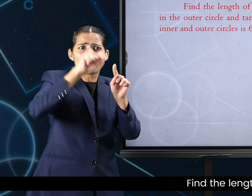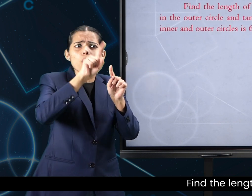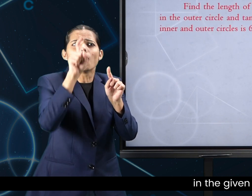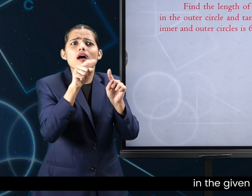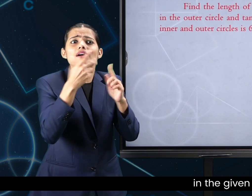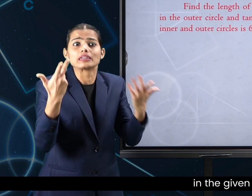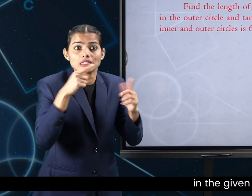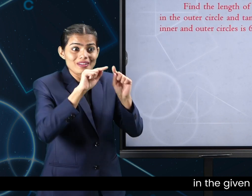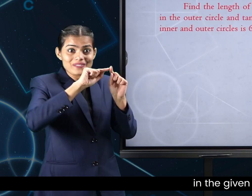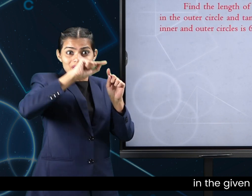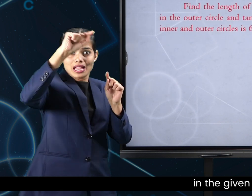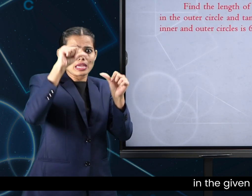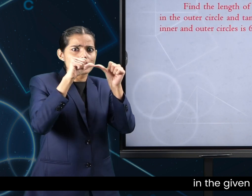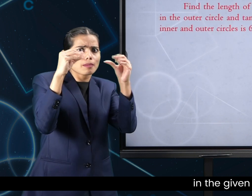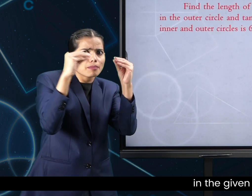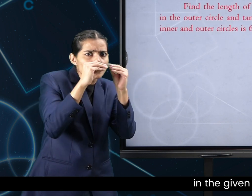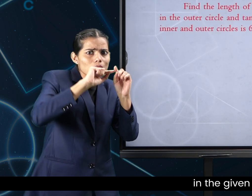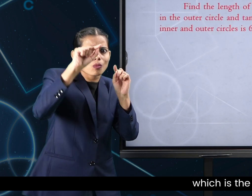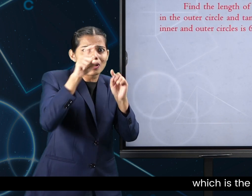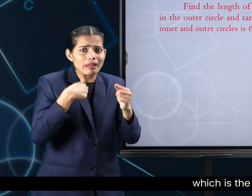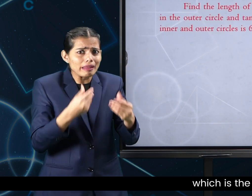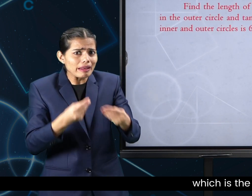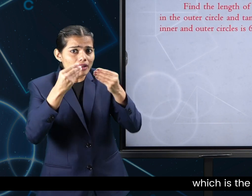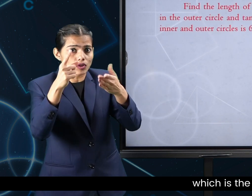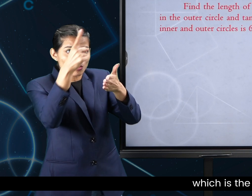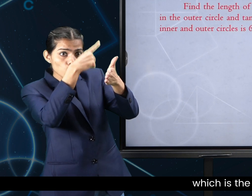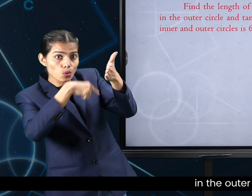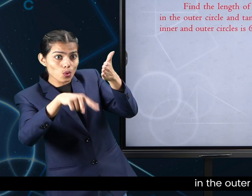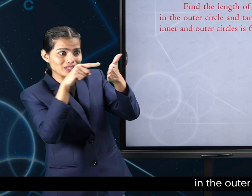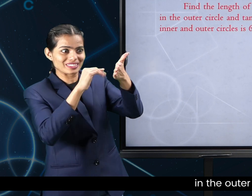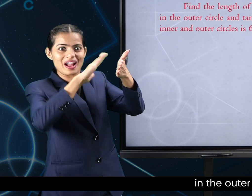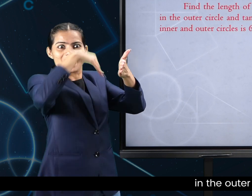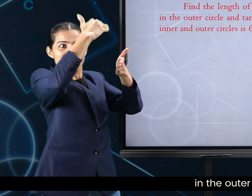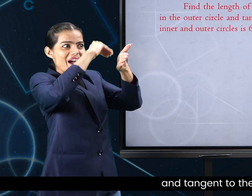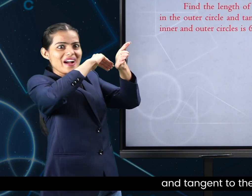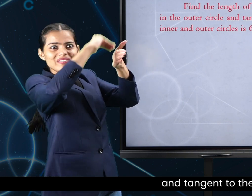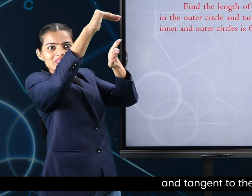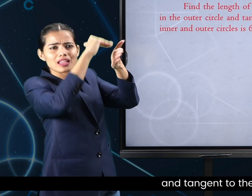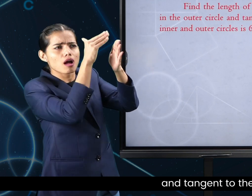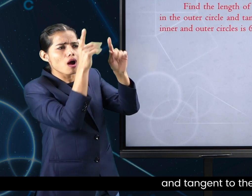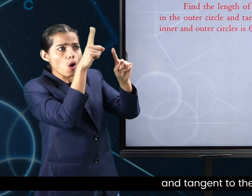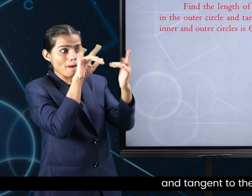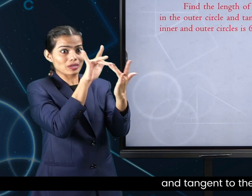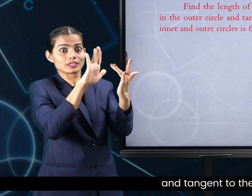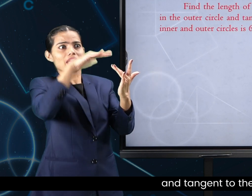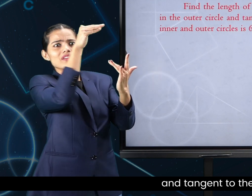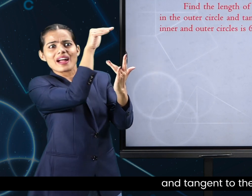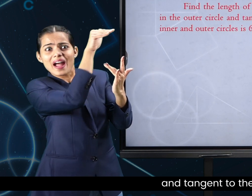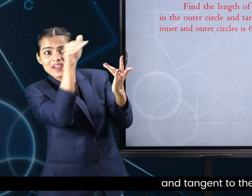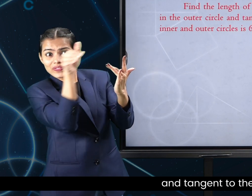AB in the given circle, which is the chord in the outer circle and tangent to the inner circle.